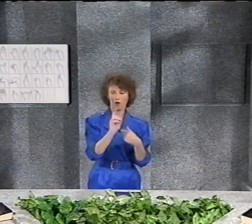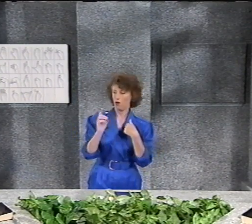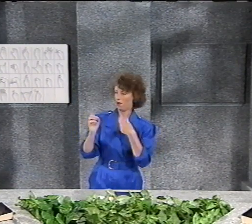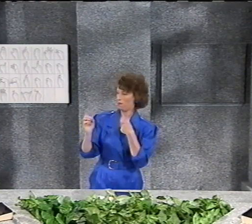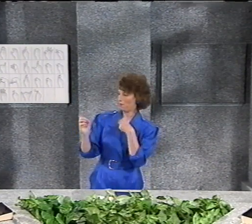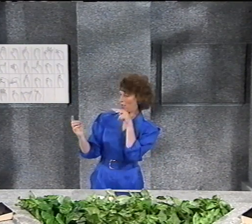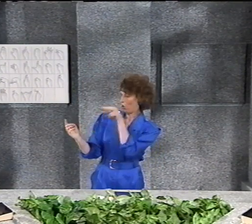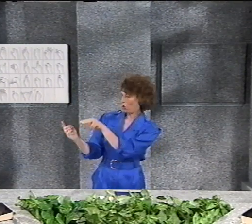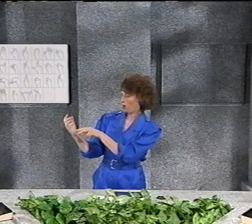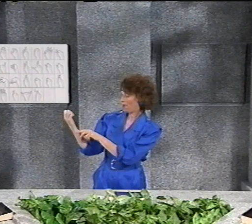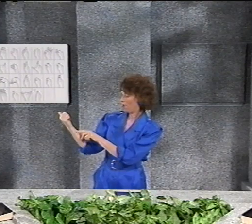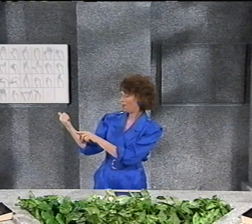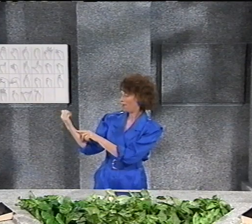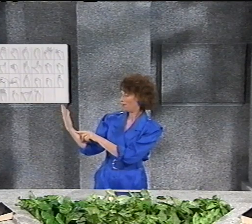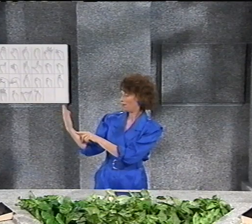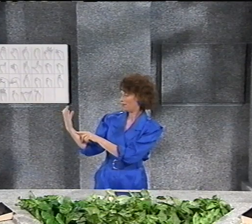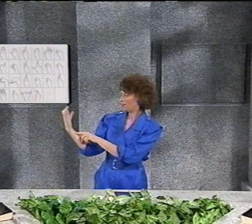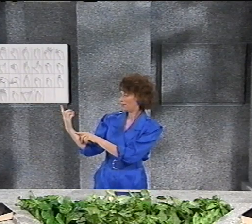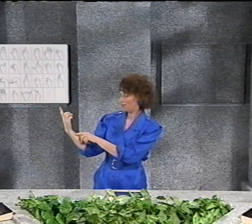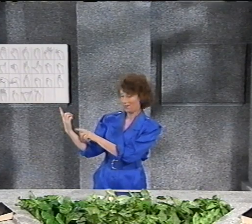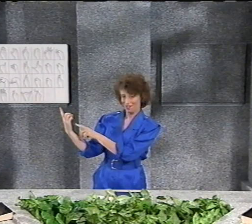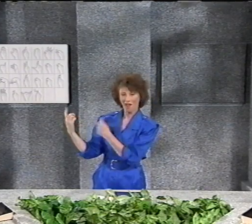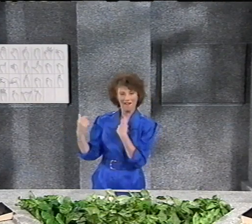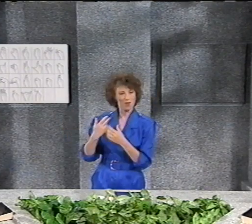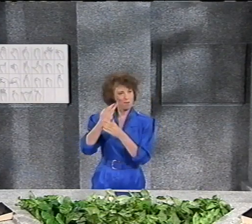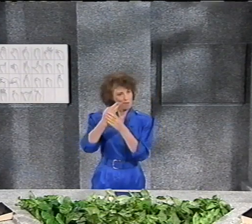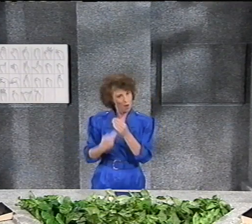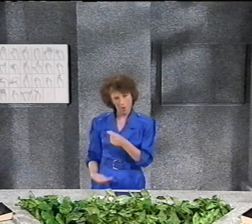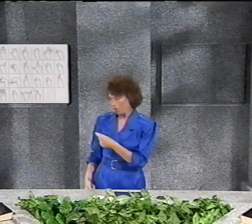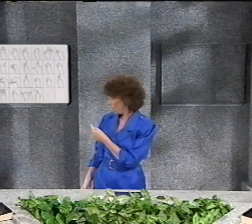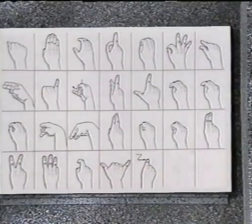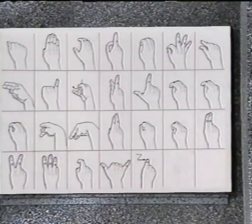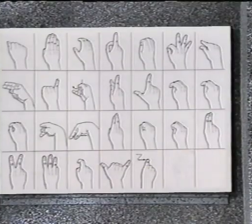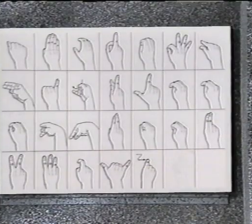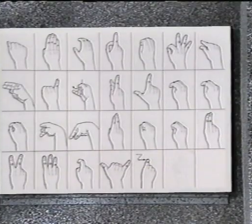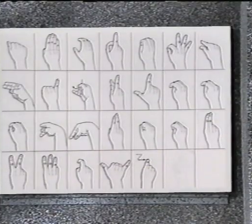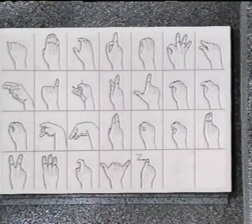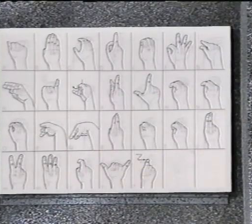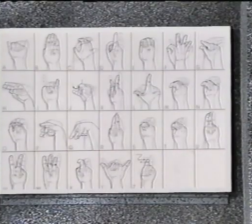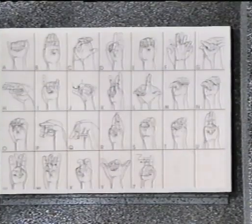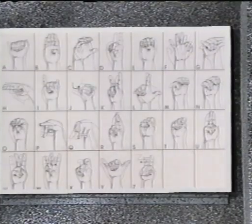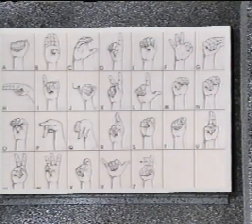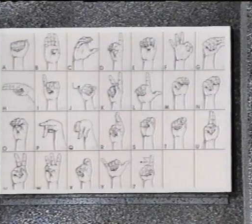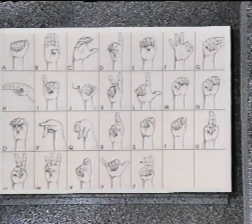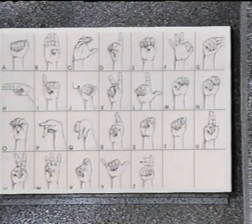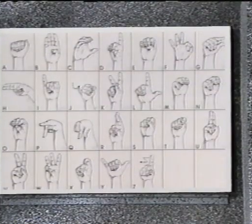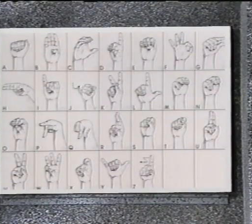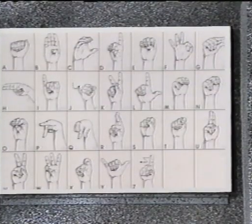And it also shows the hands of the person who's spelling to you, so you can look at the hands directly.